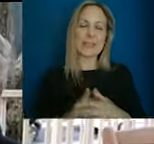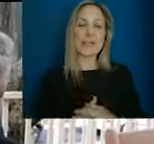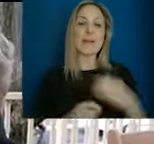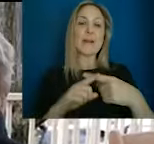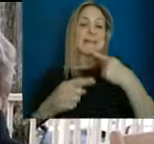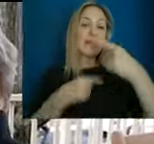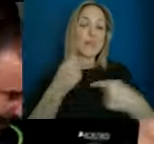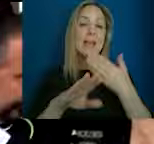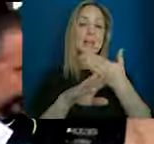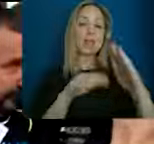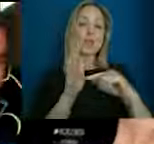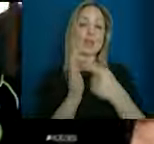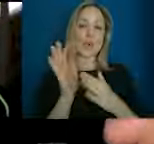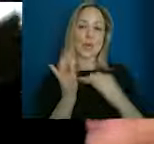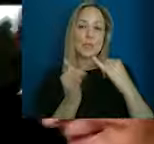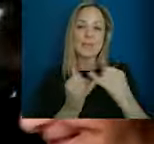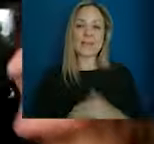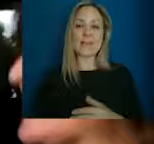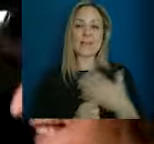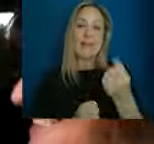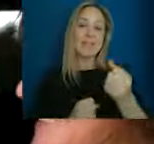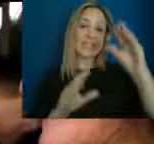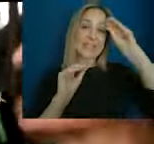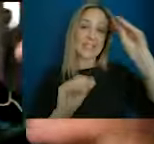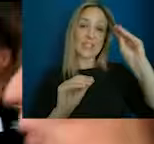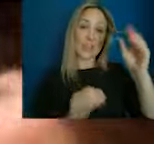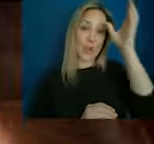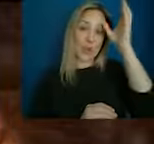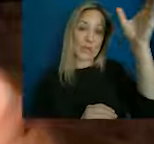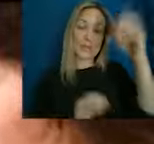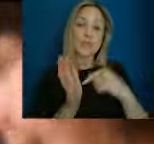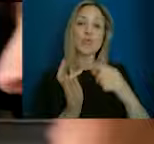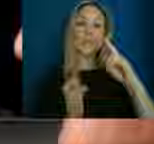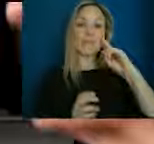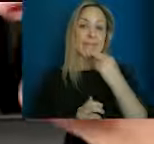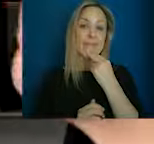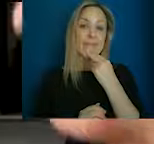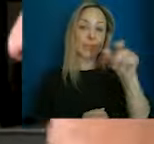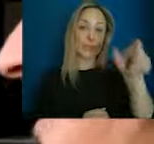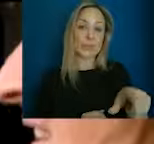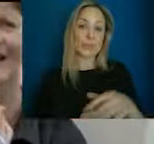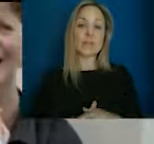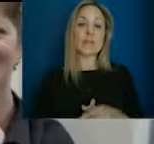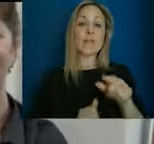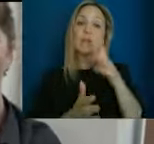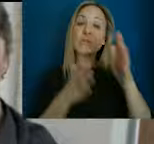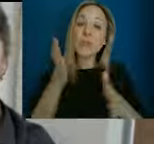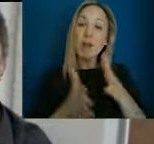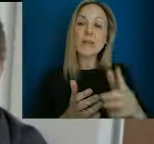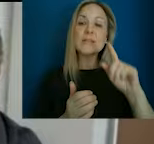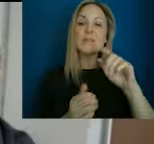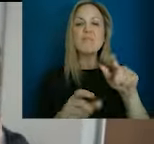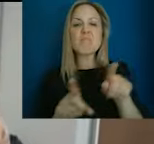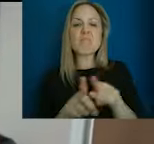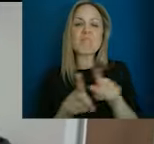orientation and mobility concepts to a person who is deaf. These signs will most likely be new to the person who is deaf, and so will